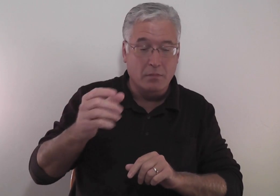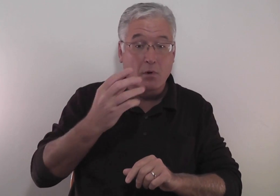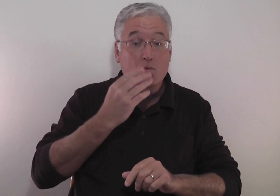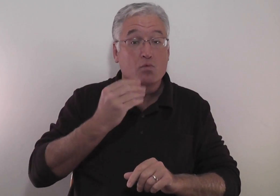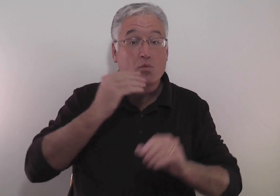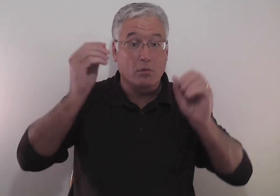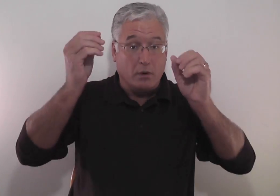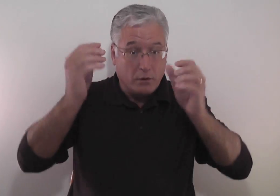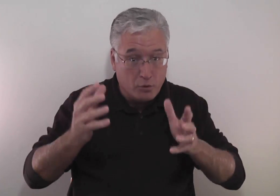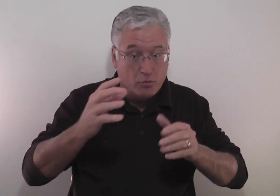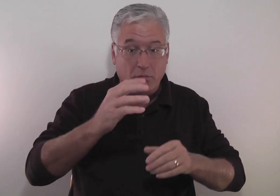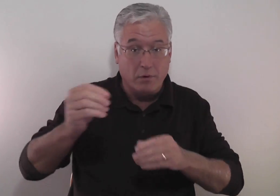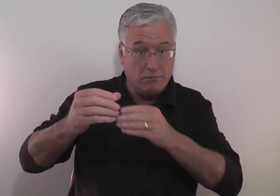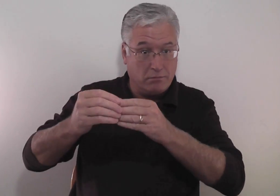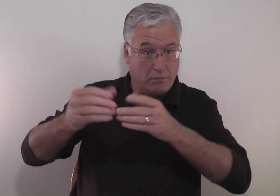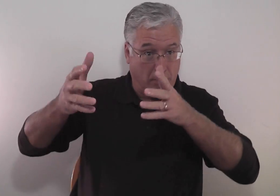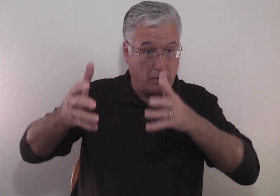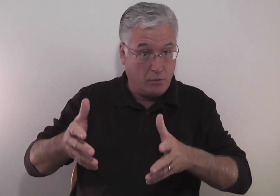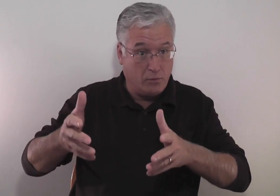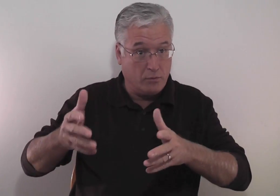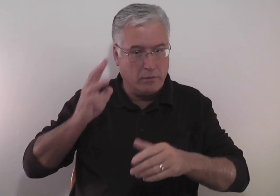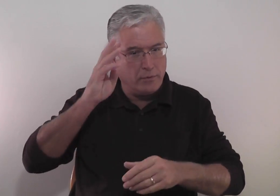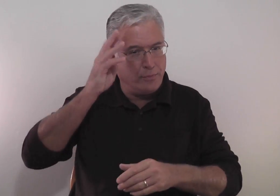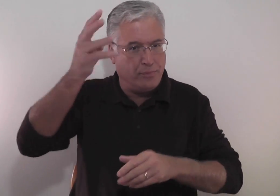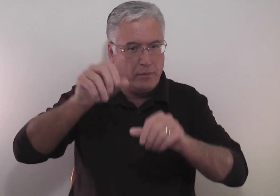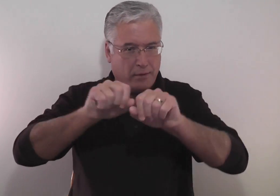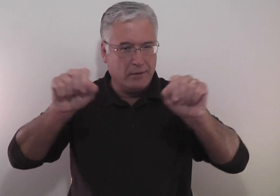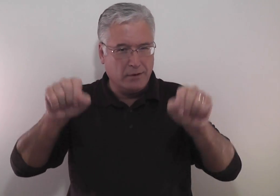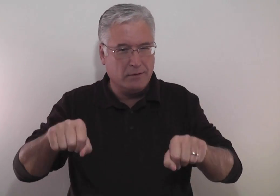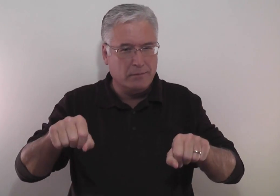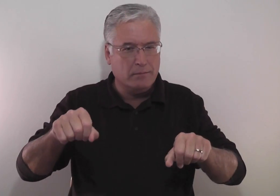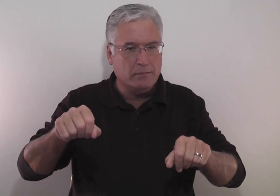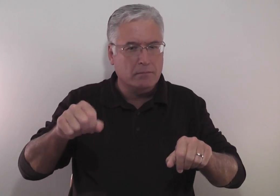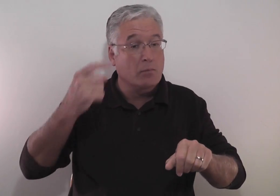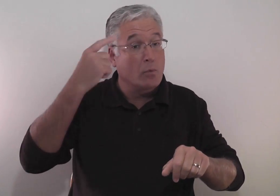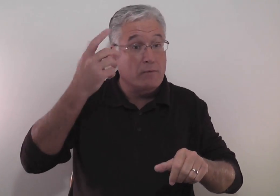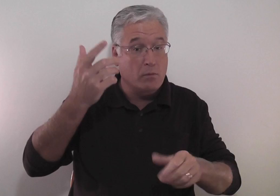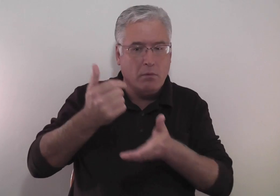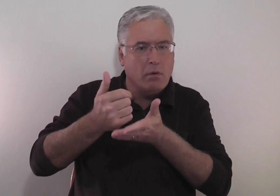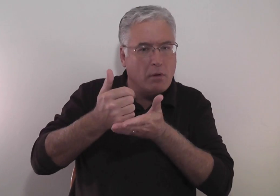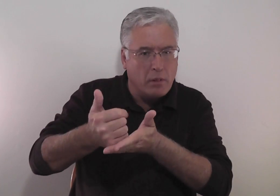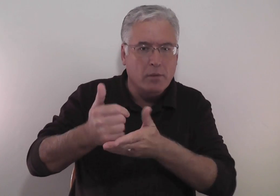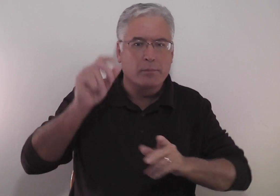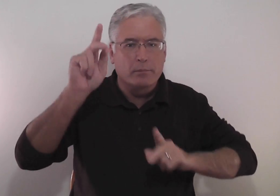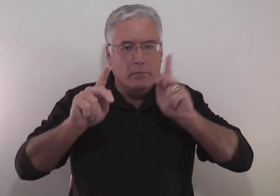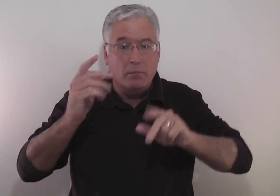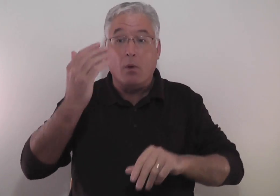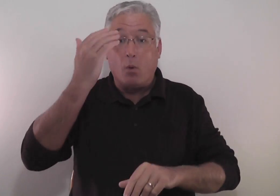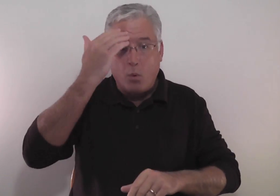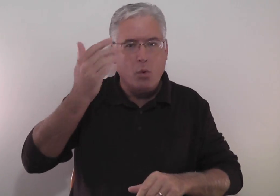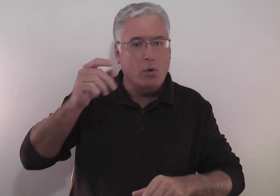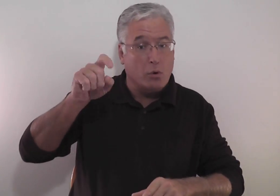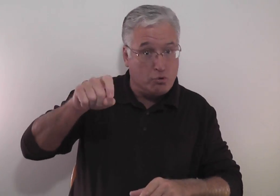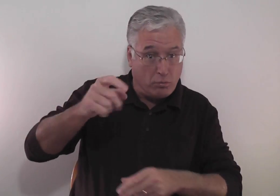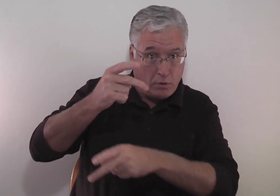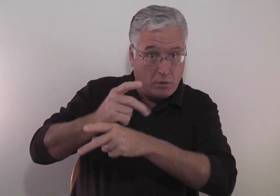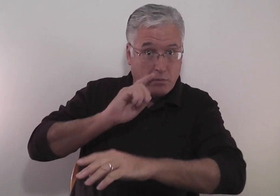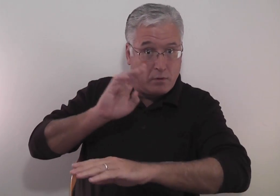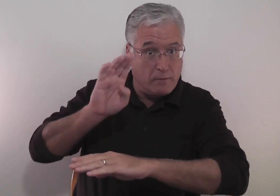during the Jewish culture, the Jewish teachers and leaders, they invented a system. And the reason was to help the people to know